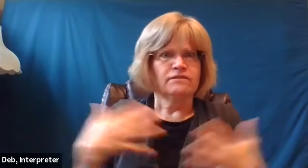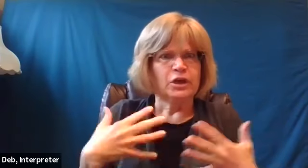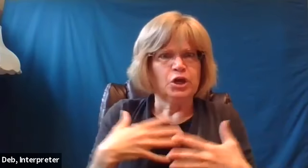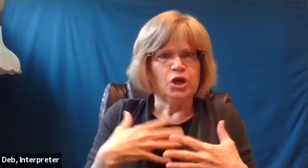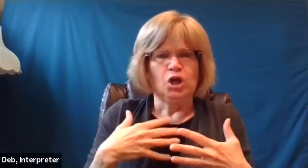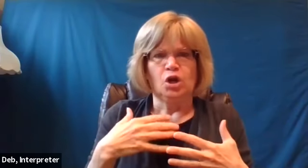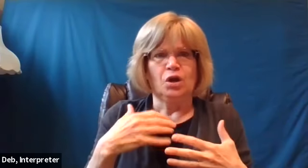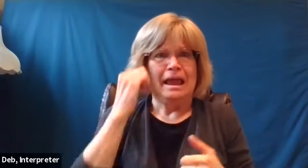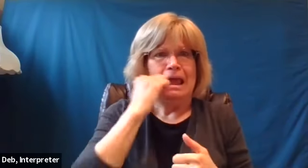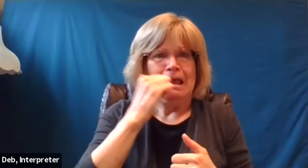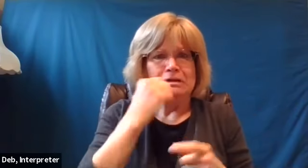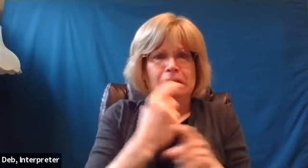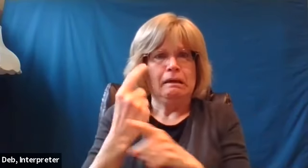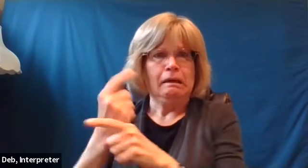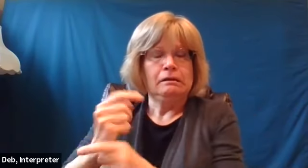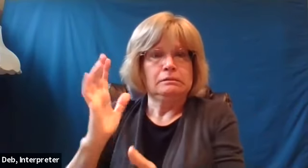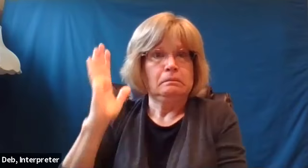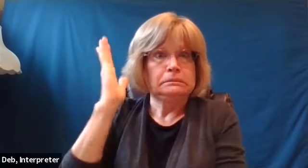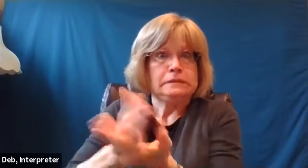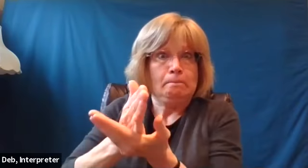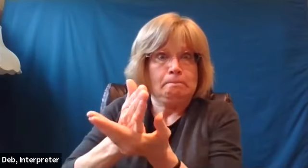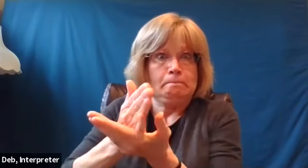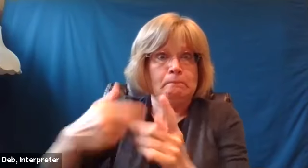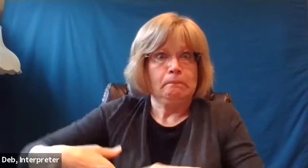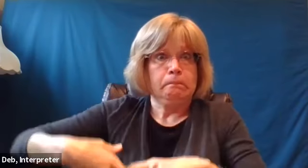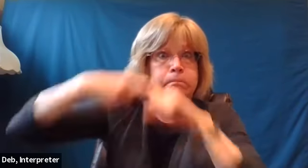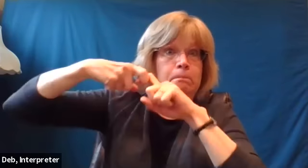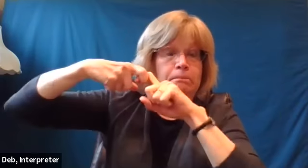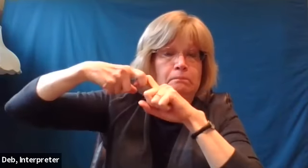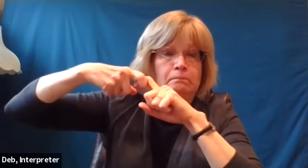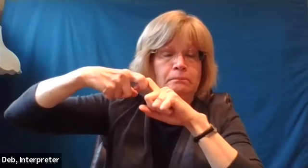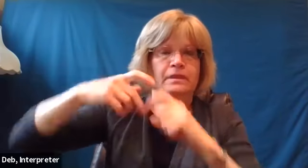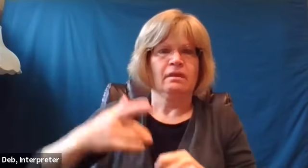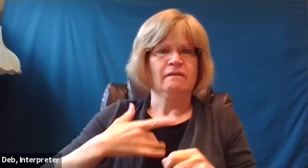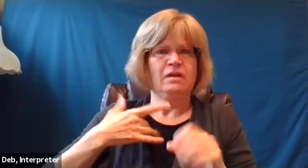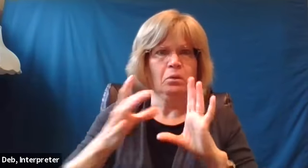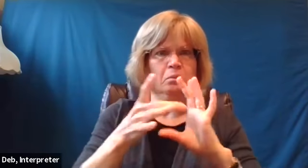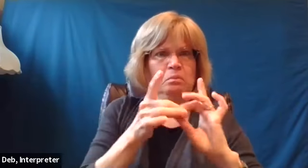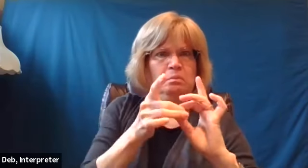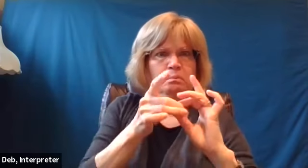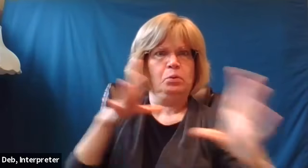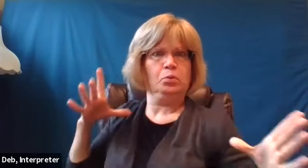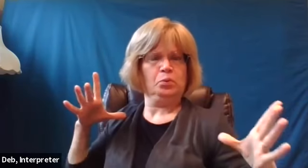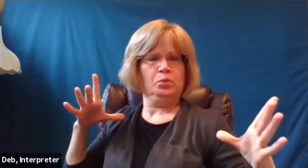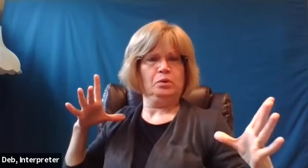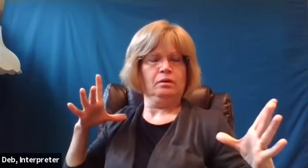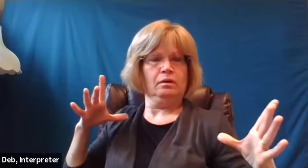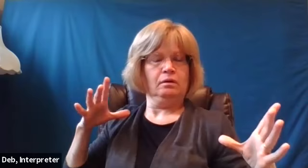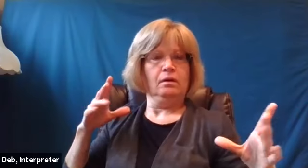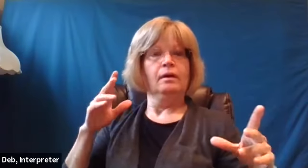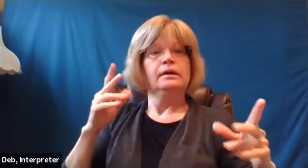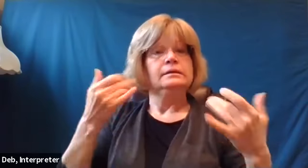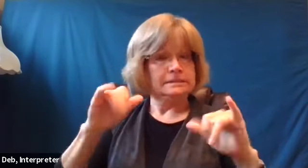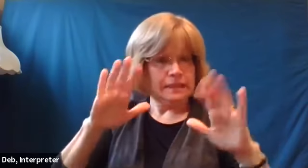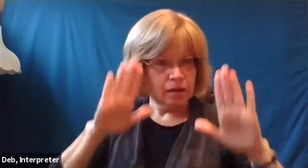everyday routine came to an abrupt stop. I suddenly felt disconnected. The words, stay calm,